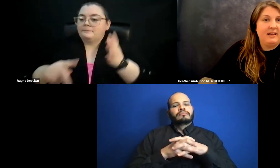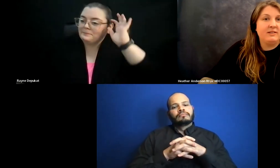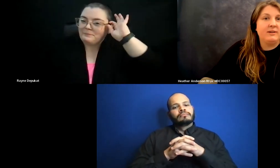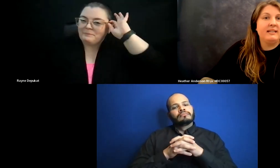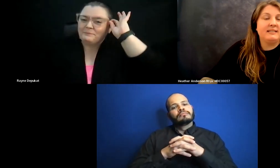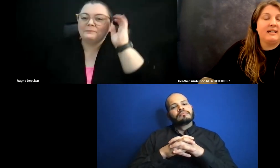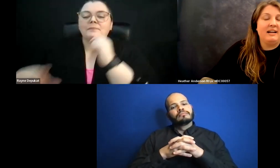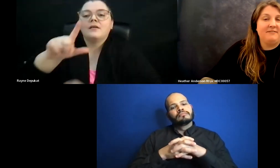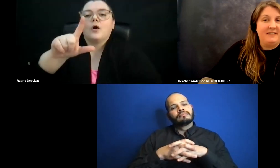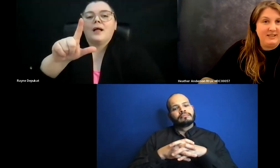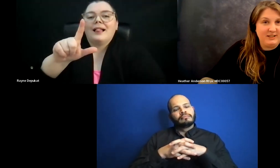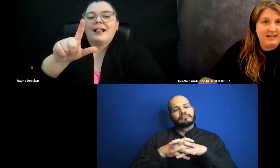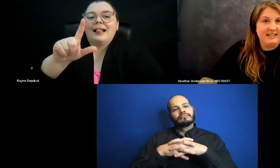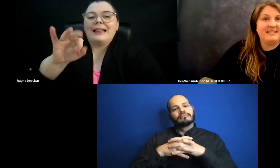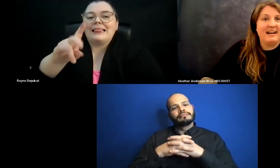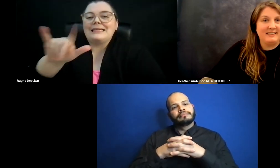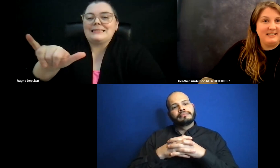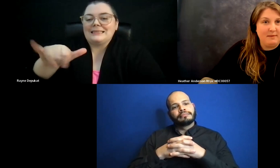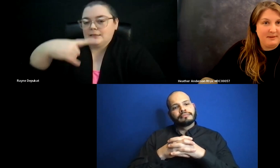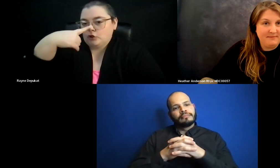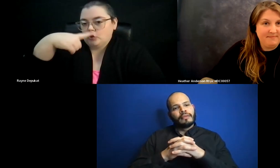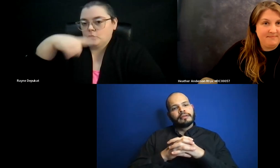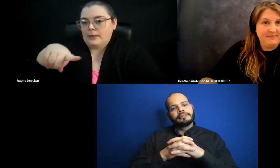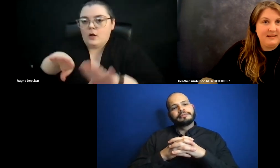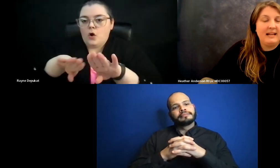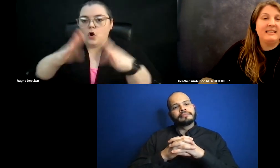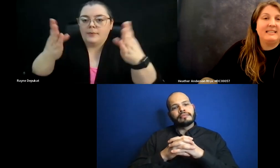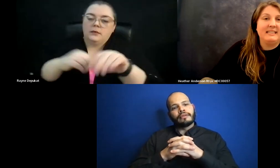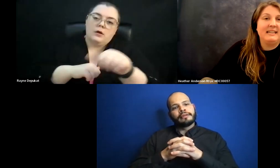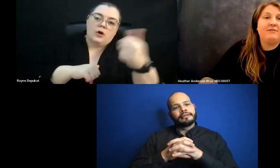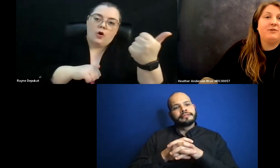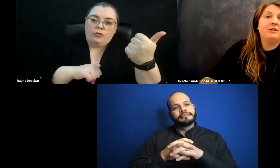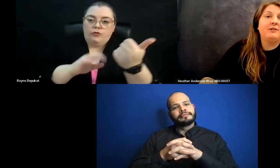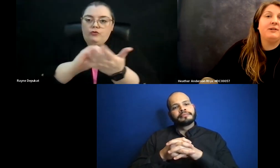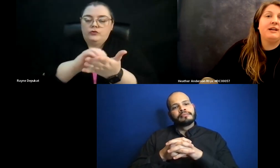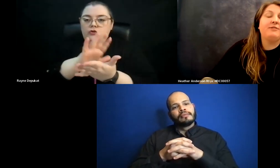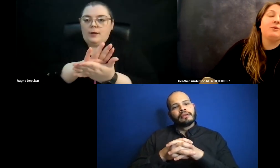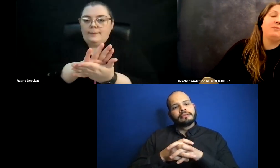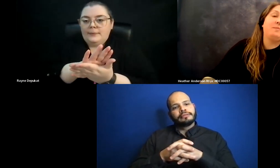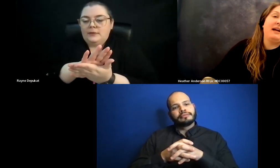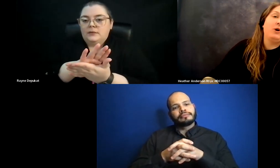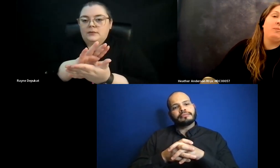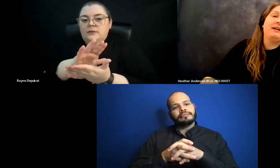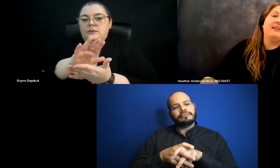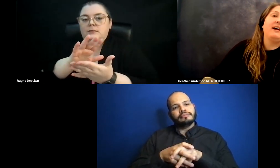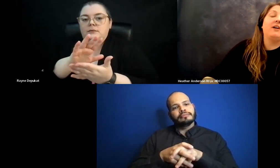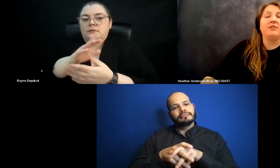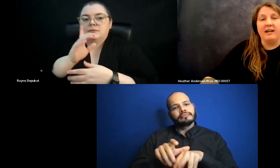So it is unfinished. It is not cleaned up. Lindsay, if you wouldn't mind opening the other